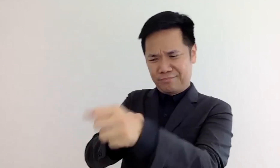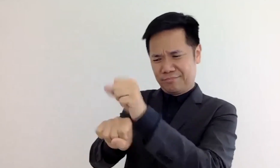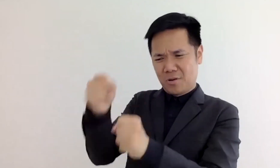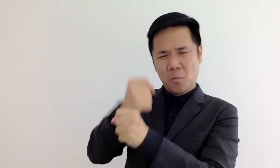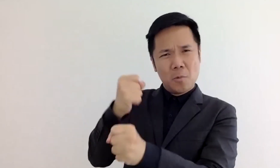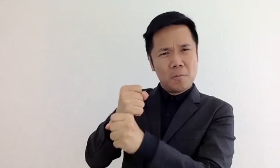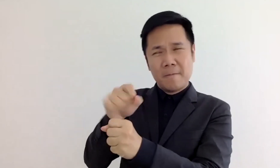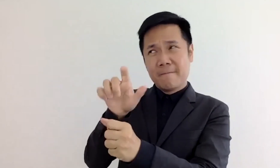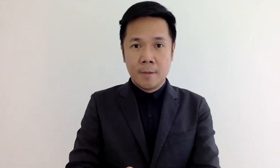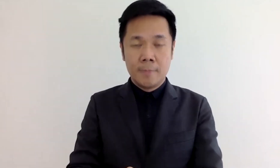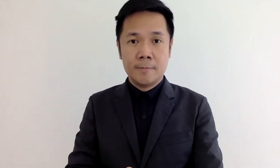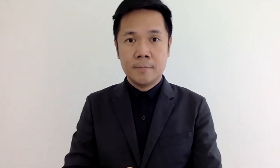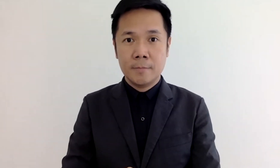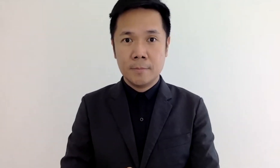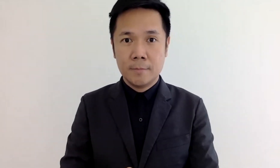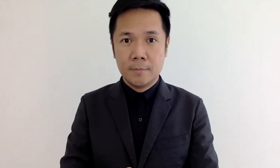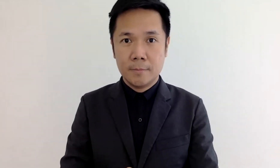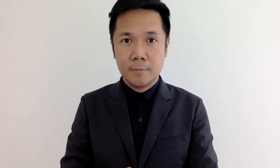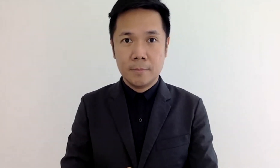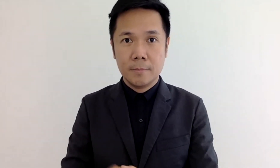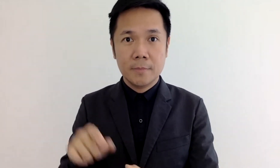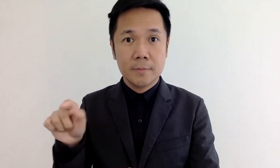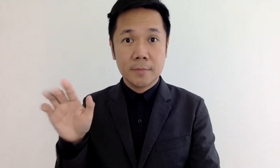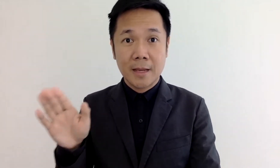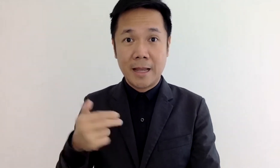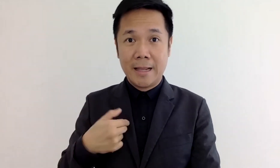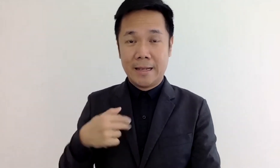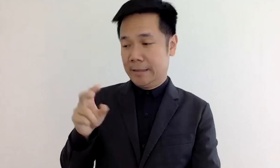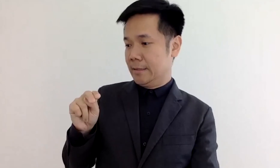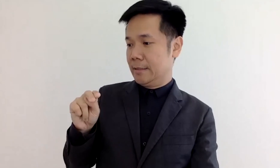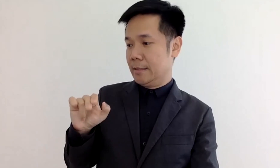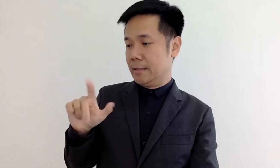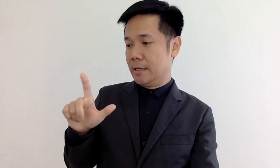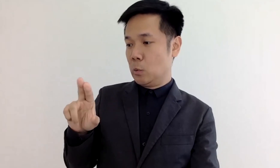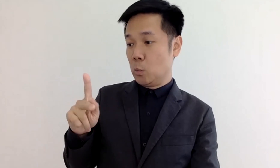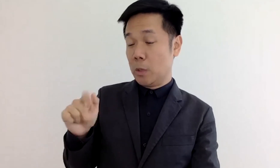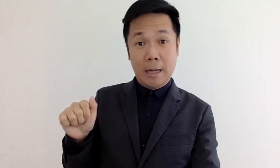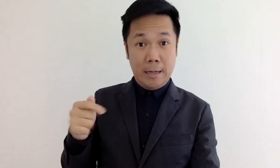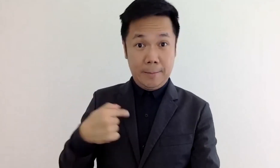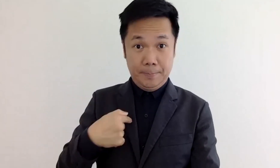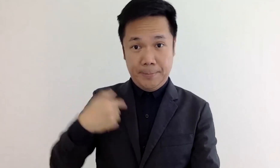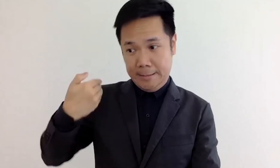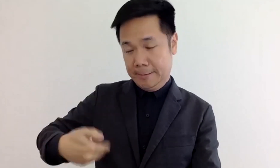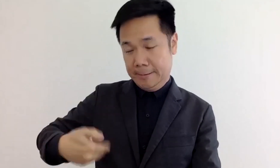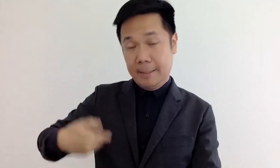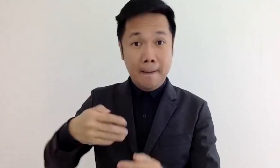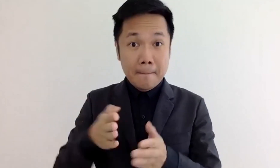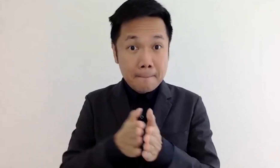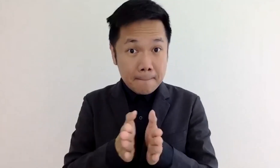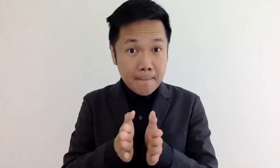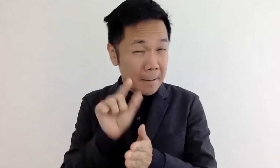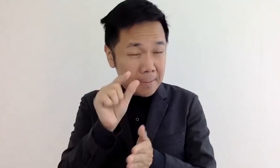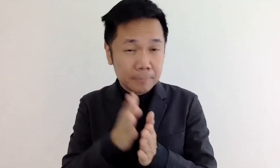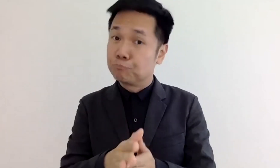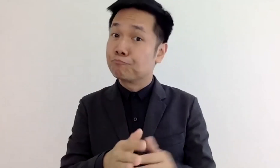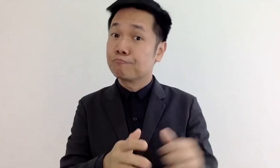Thank you, Mr. Saidul Rahman. Reja, this is Niluka. Can I just make a few Yes, comments at this yes, point? sure, Okay. sure,